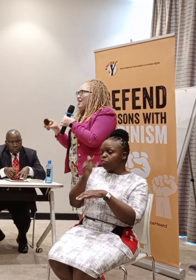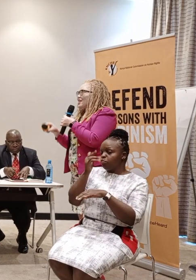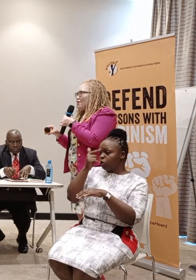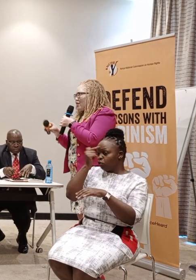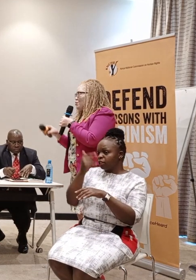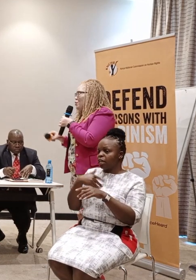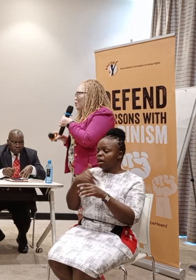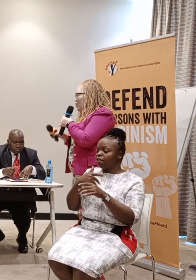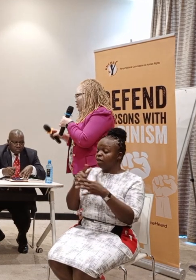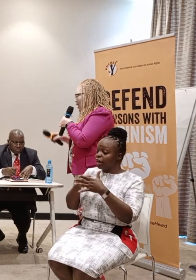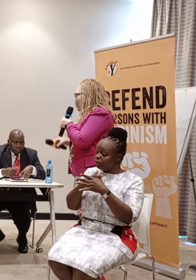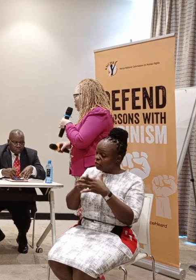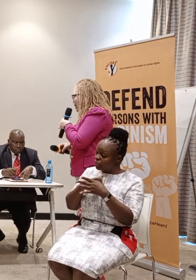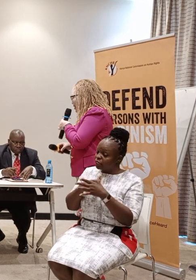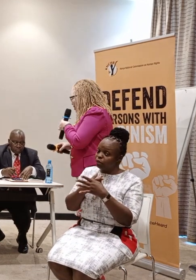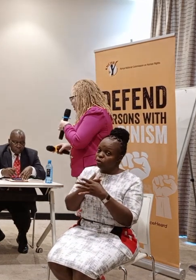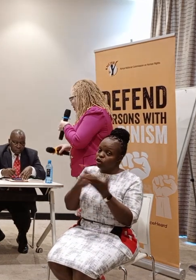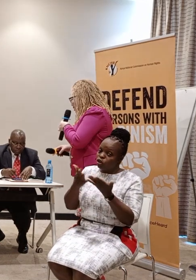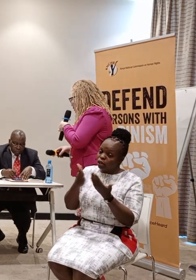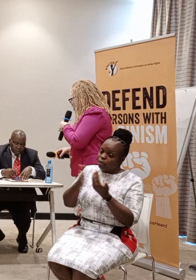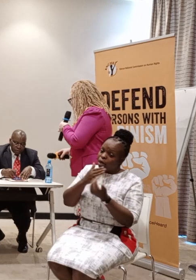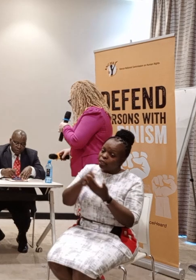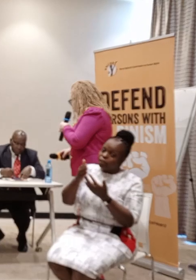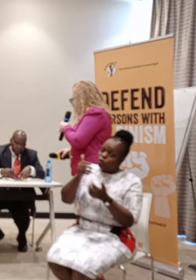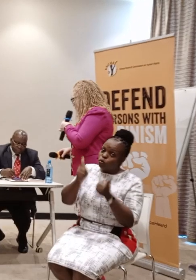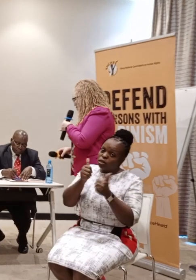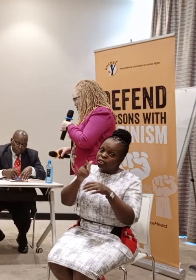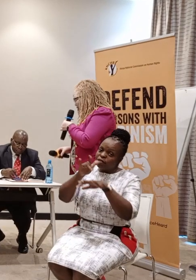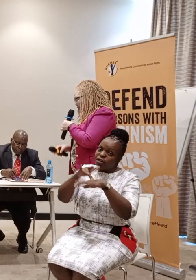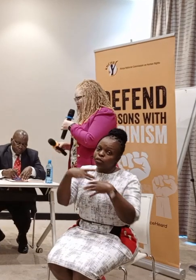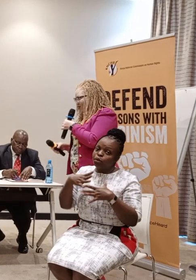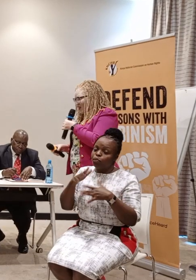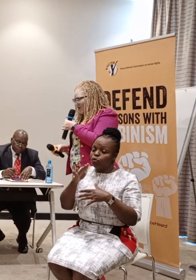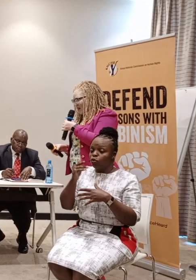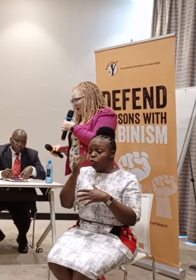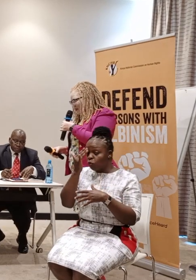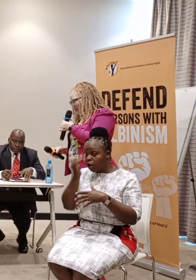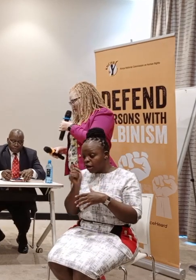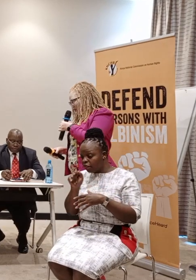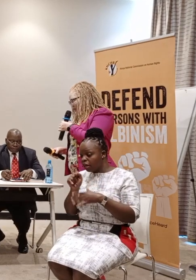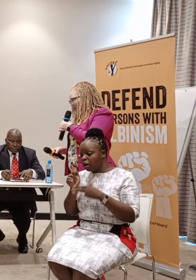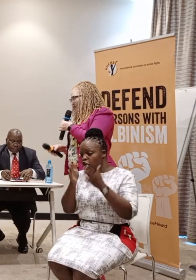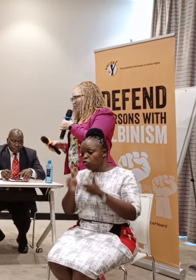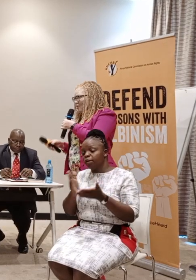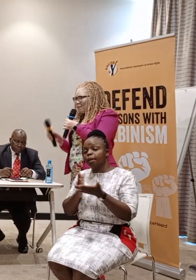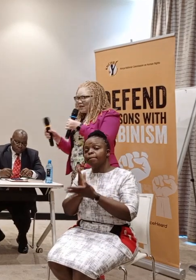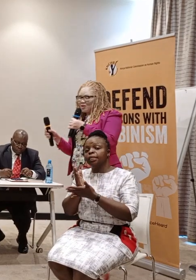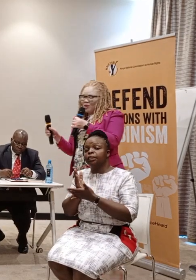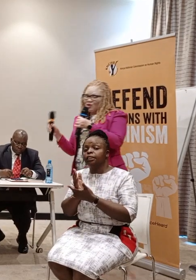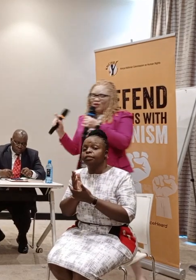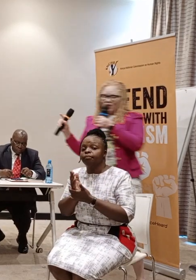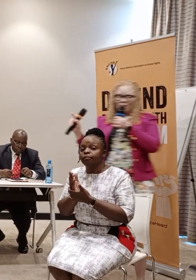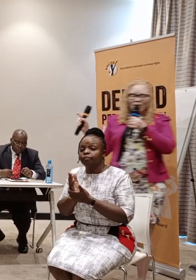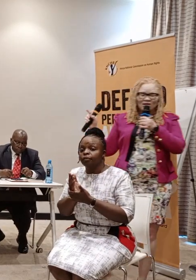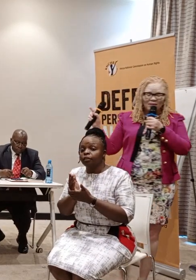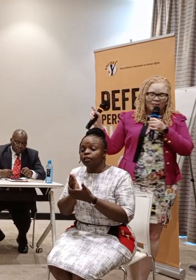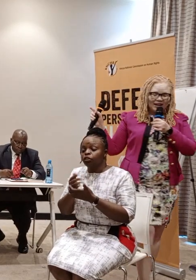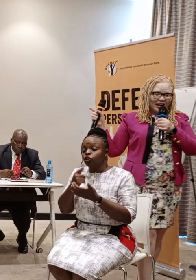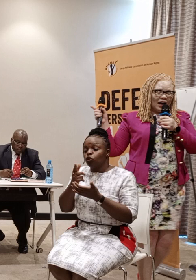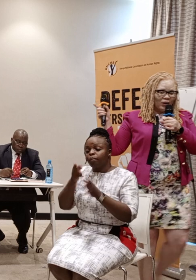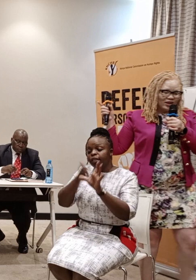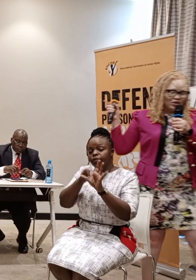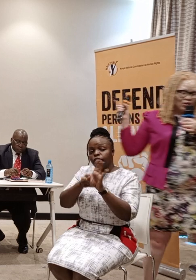matters that affect people because they are human beings. Do you get where I'm coming from? So the participation and the